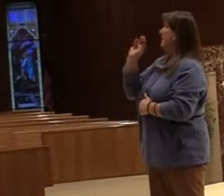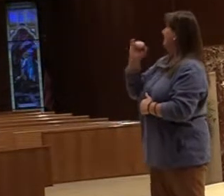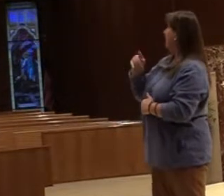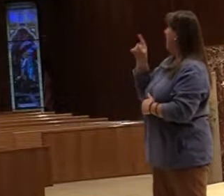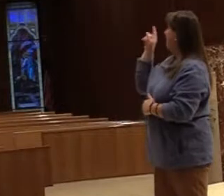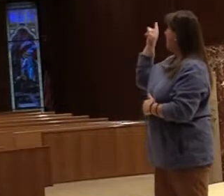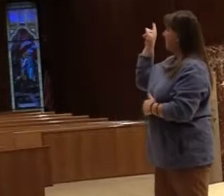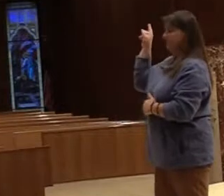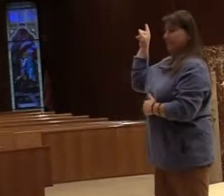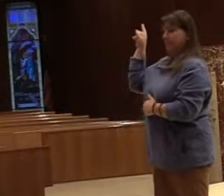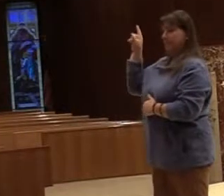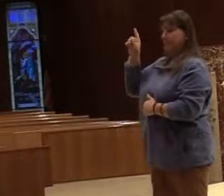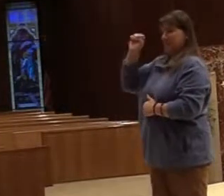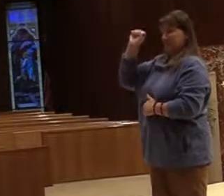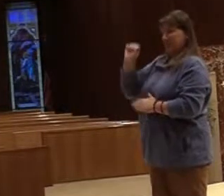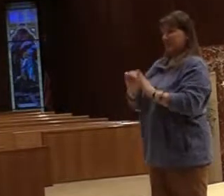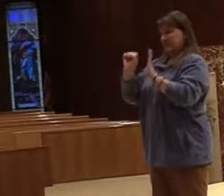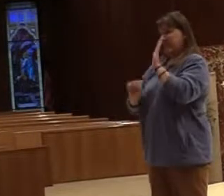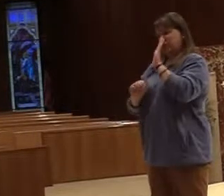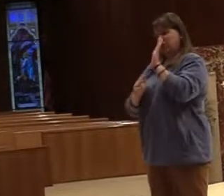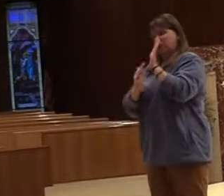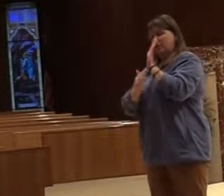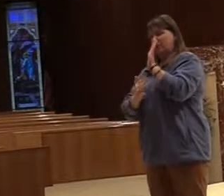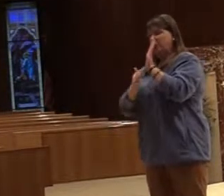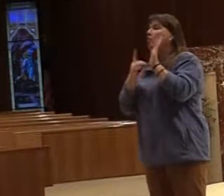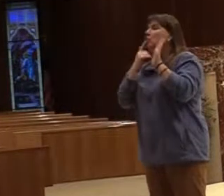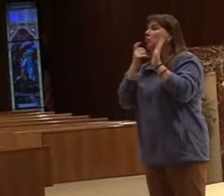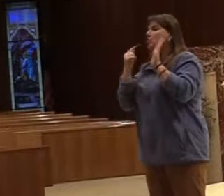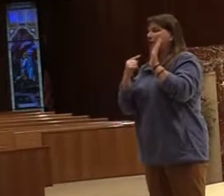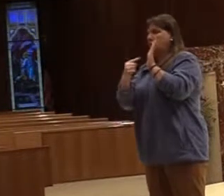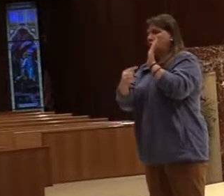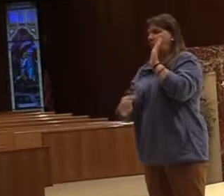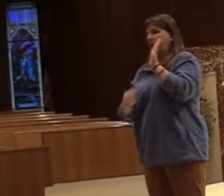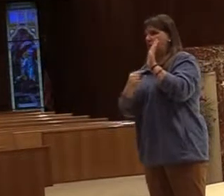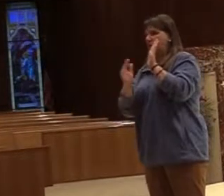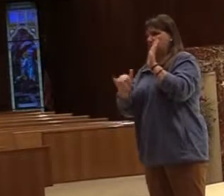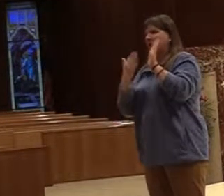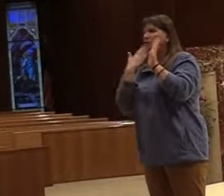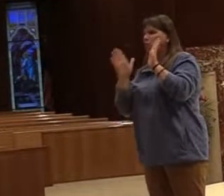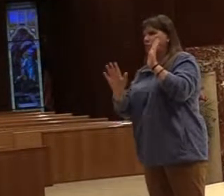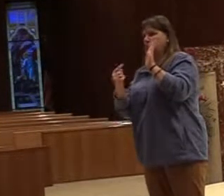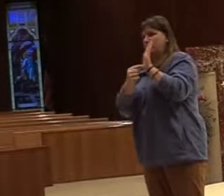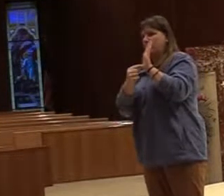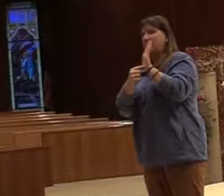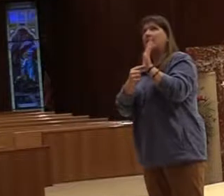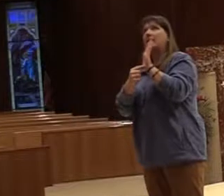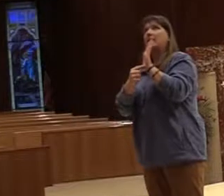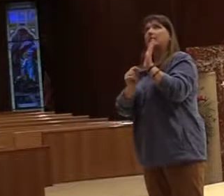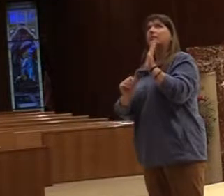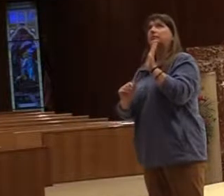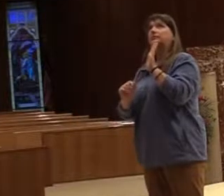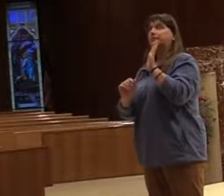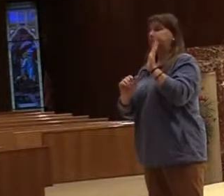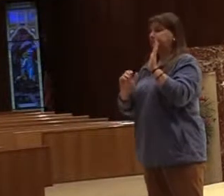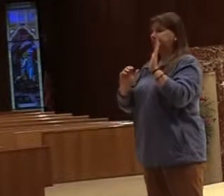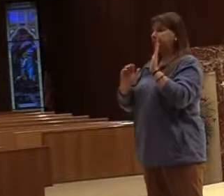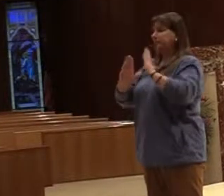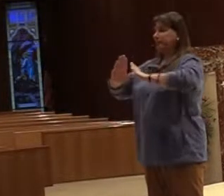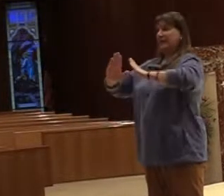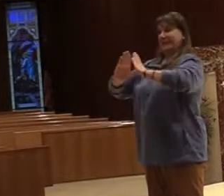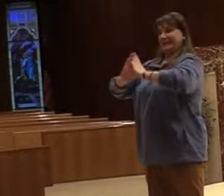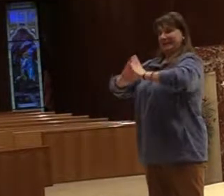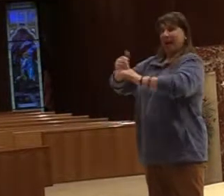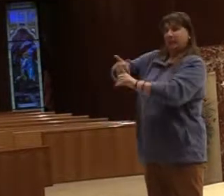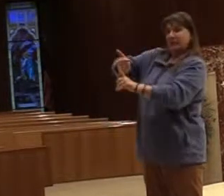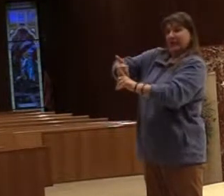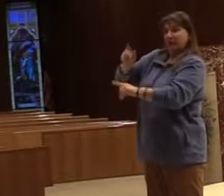remember, Jerusalem's on the southern part, it's in the red area. And the next slide will give you Jerusalem itself. So we're